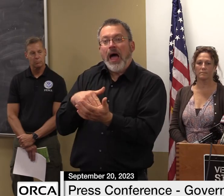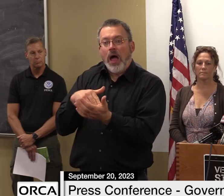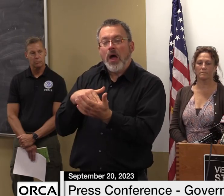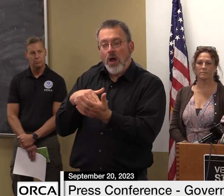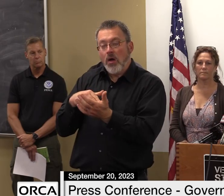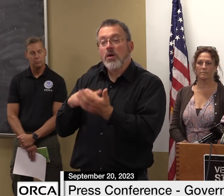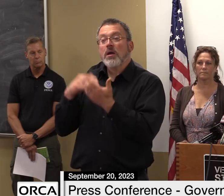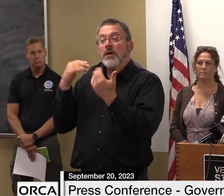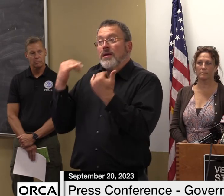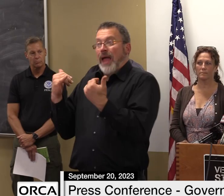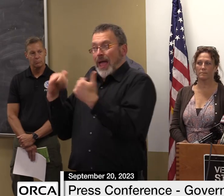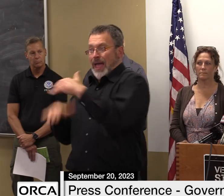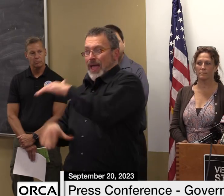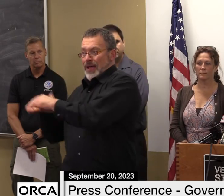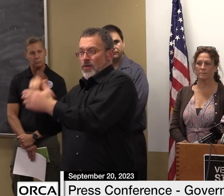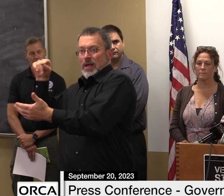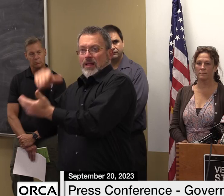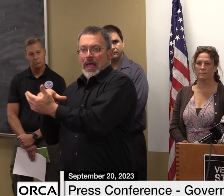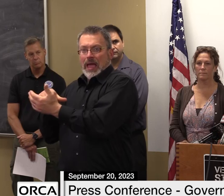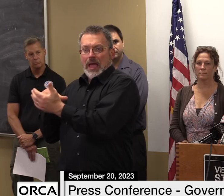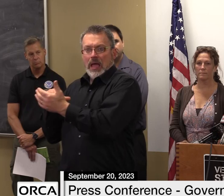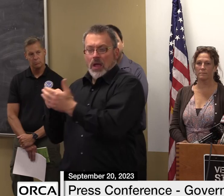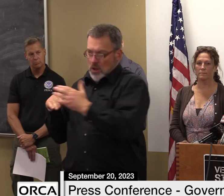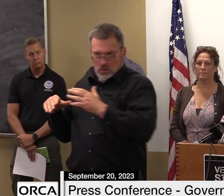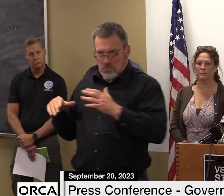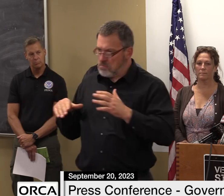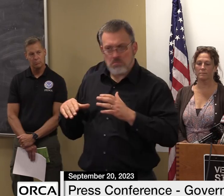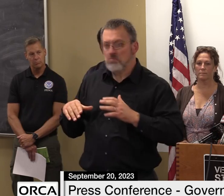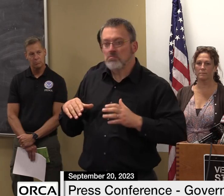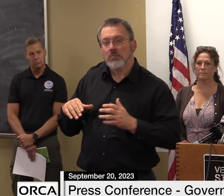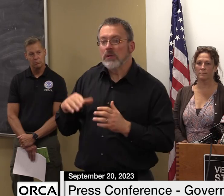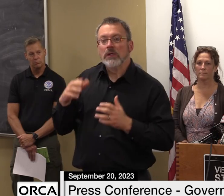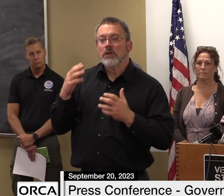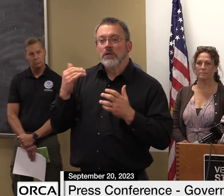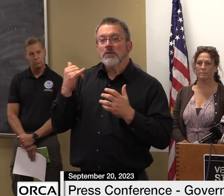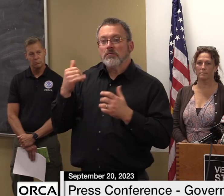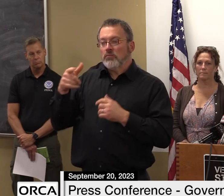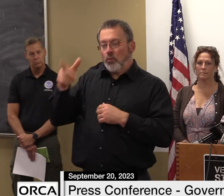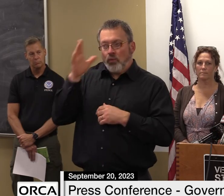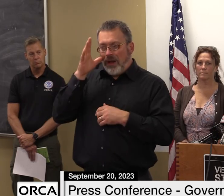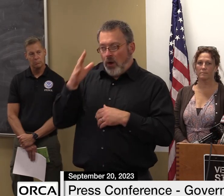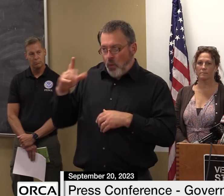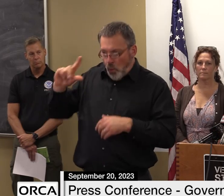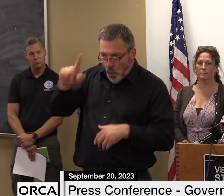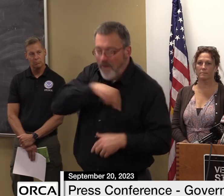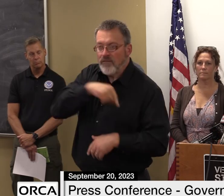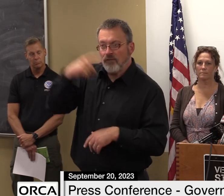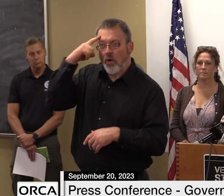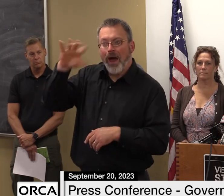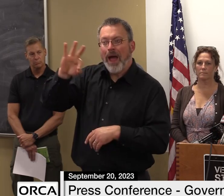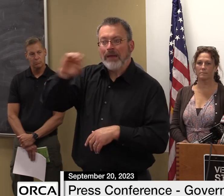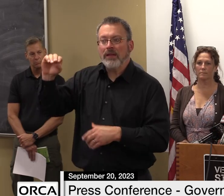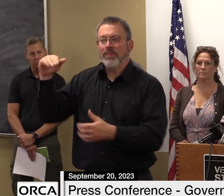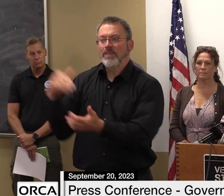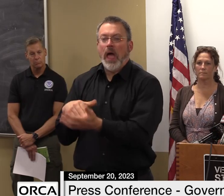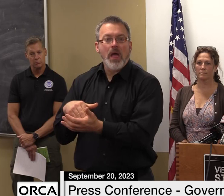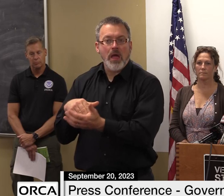change, that same business will now be eligible to receive a $90,000 grant to help recover and